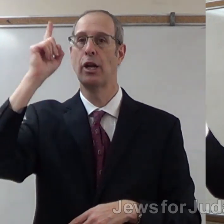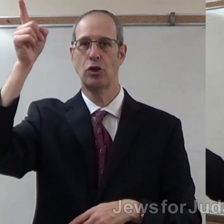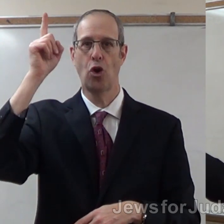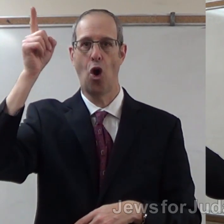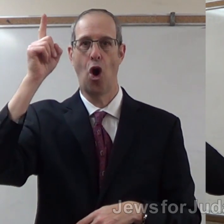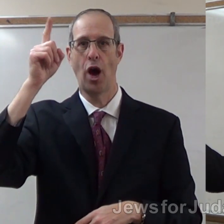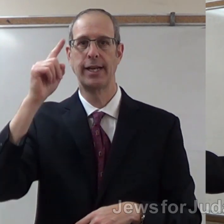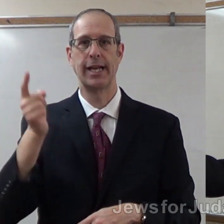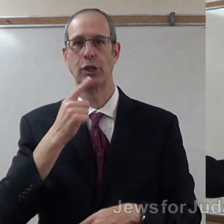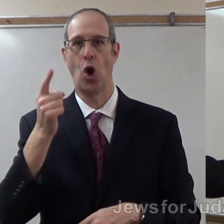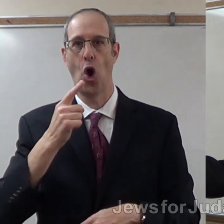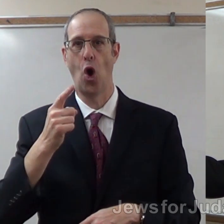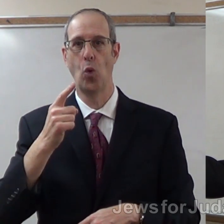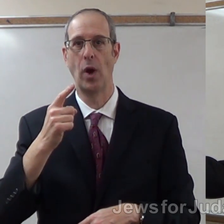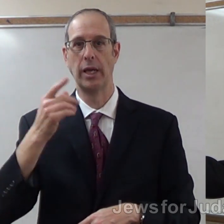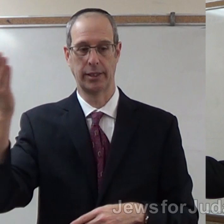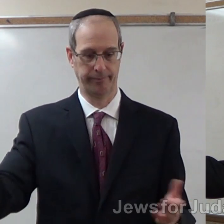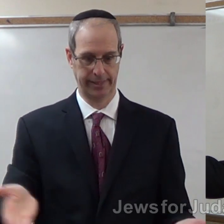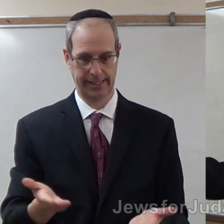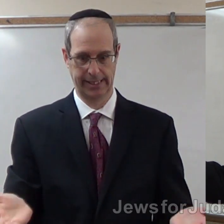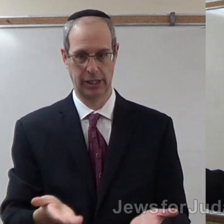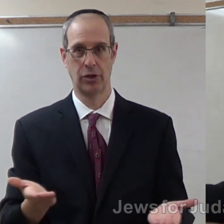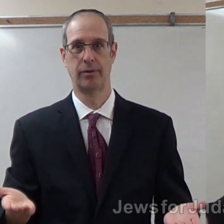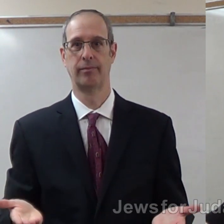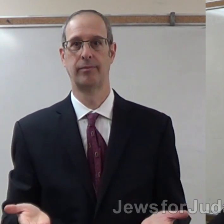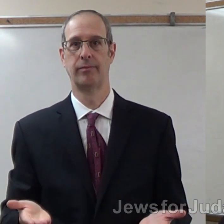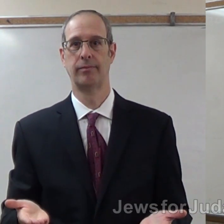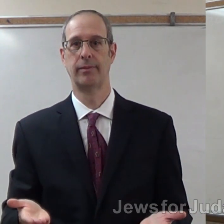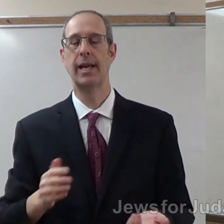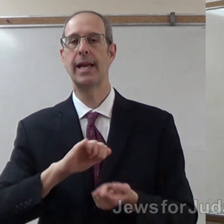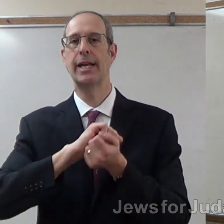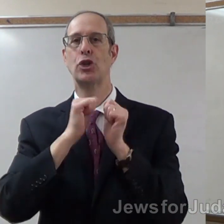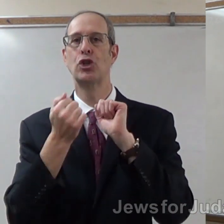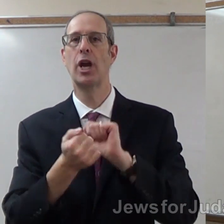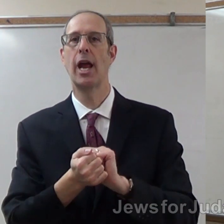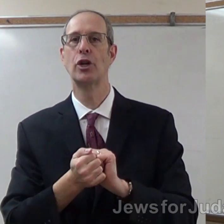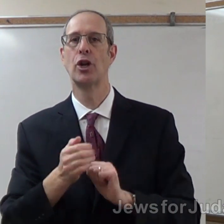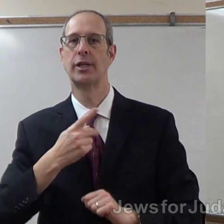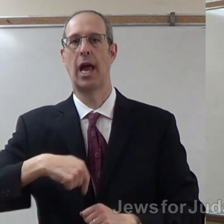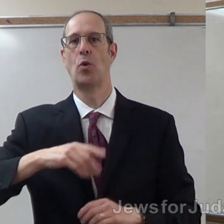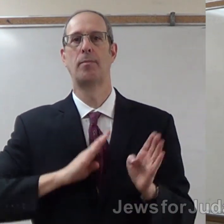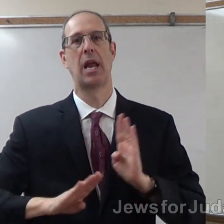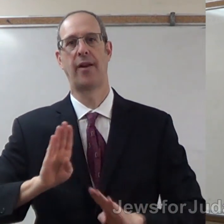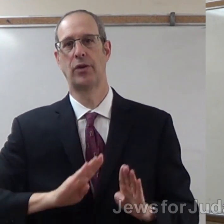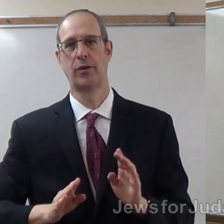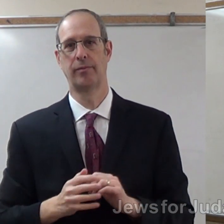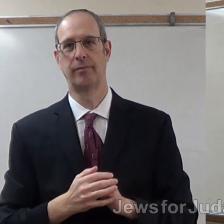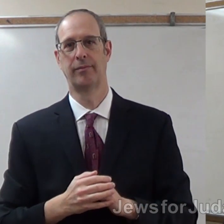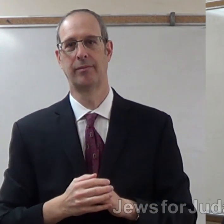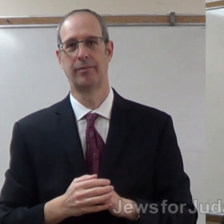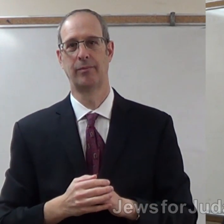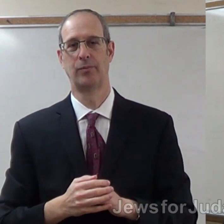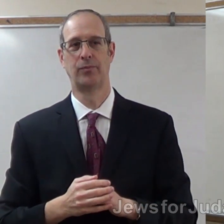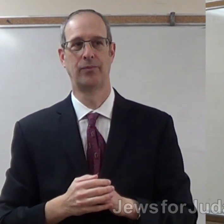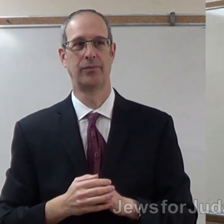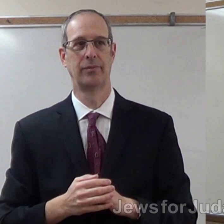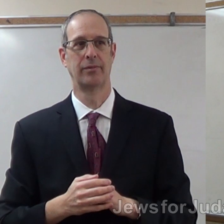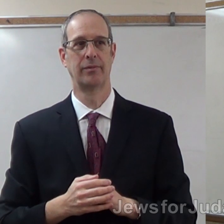always in the picture, it changes the way we behave.